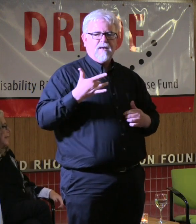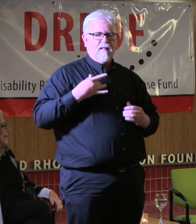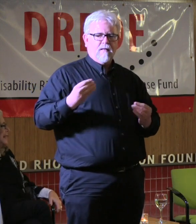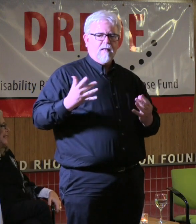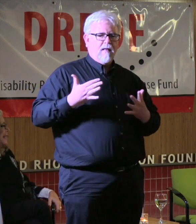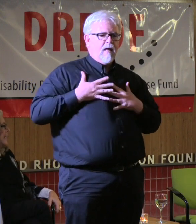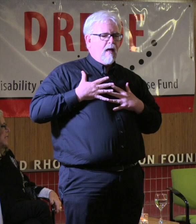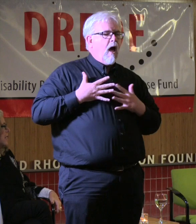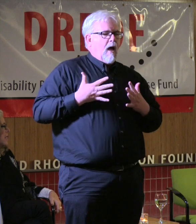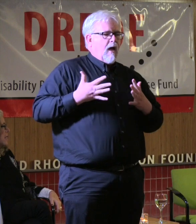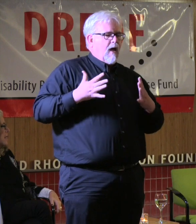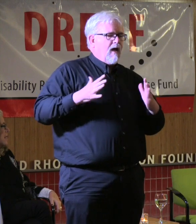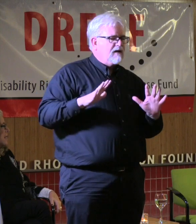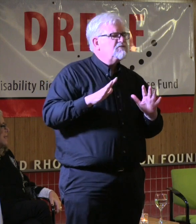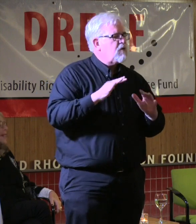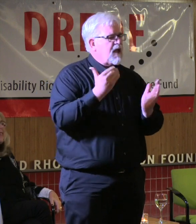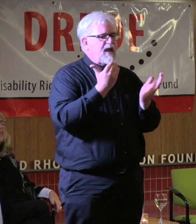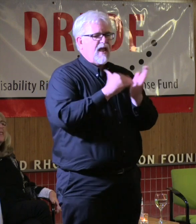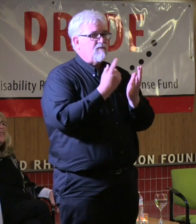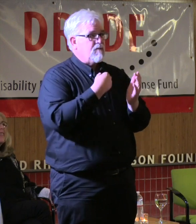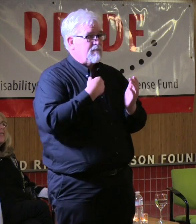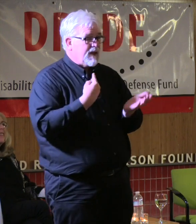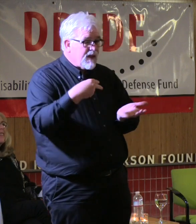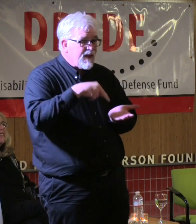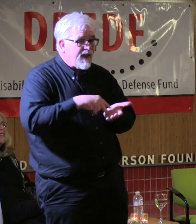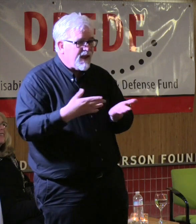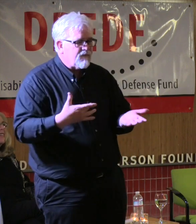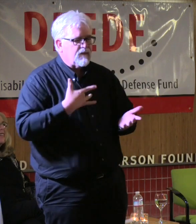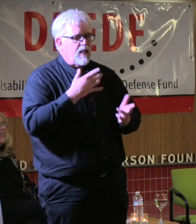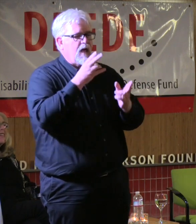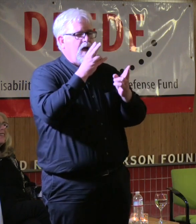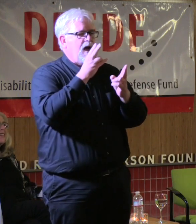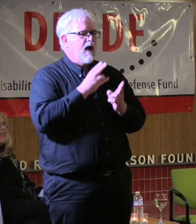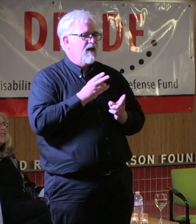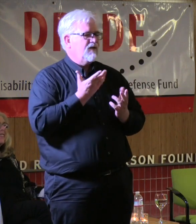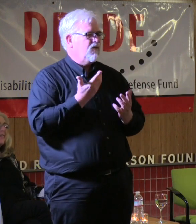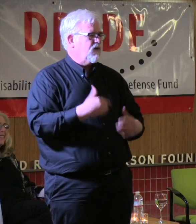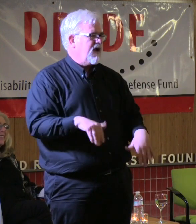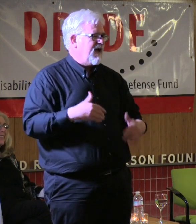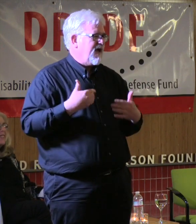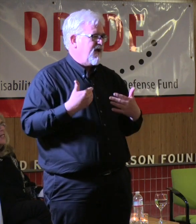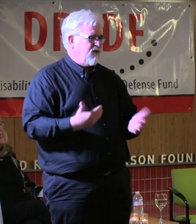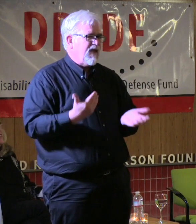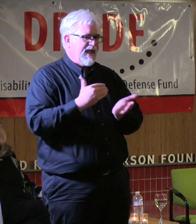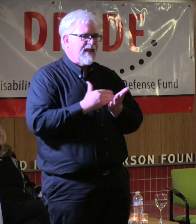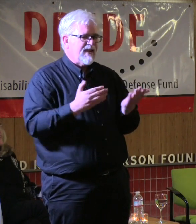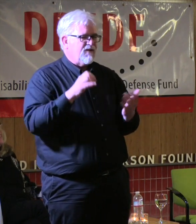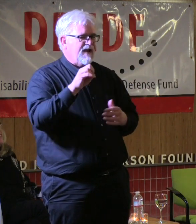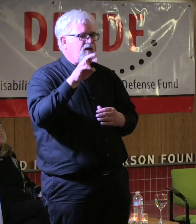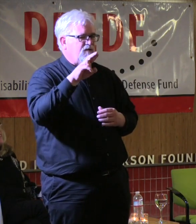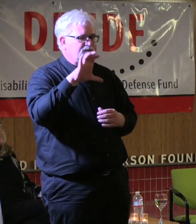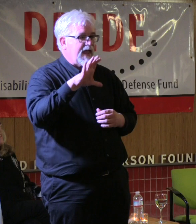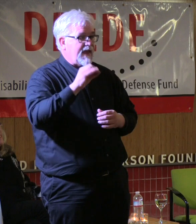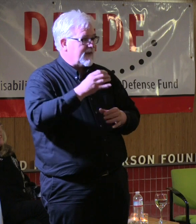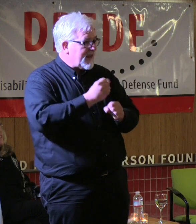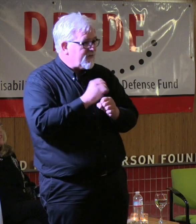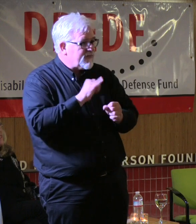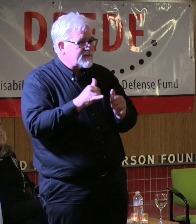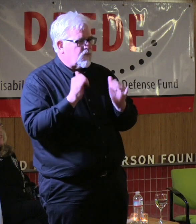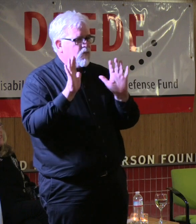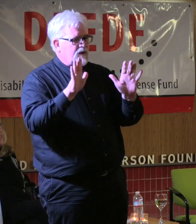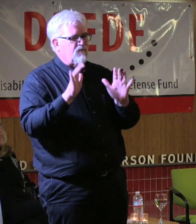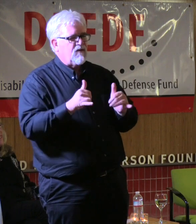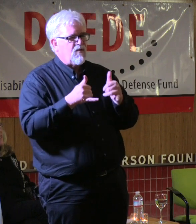So it's, again, for me, an honor to be here once again at the Ed Roberts Center and to receive this